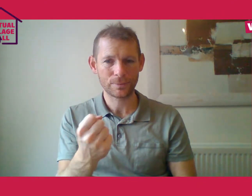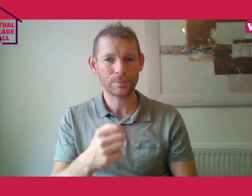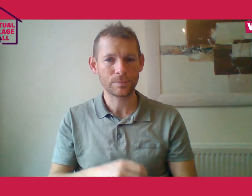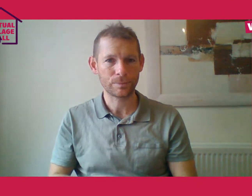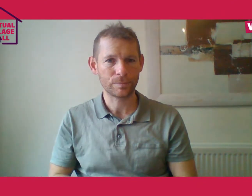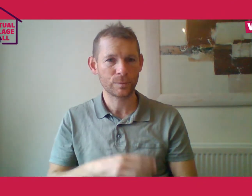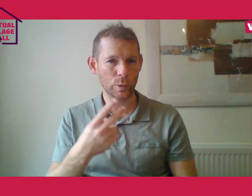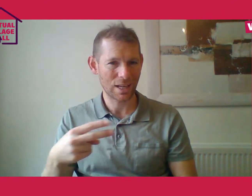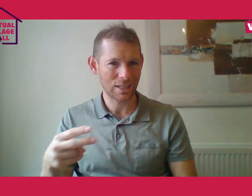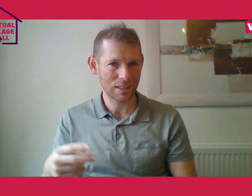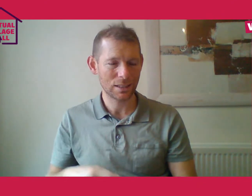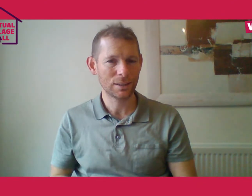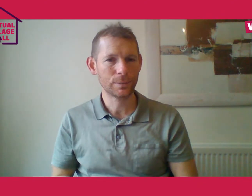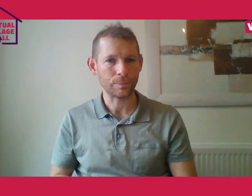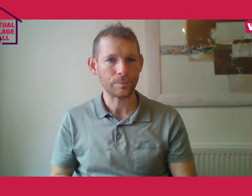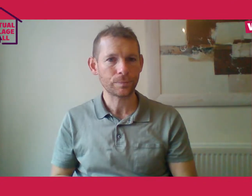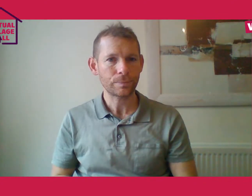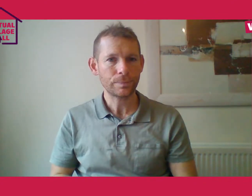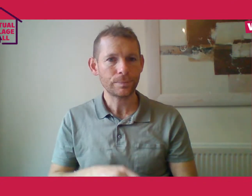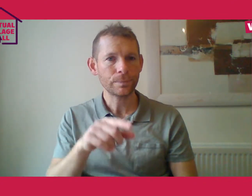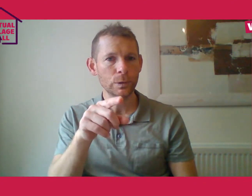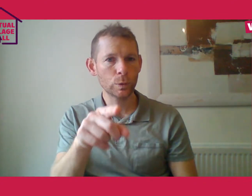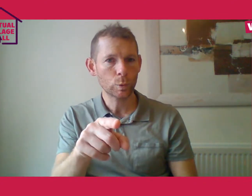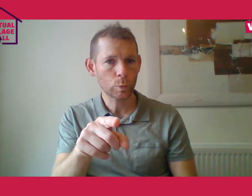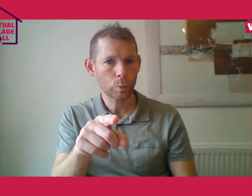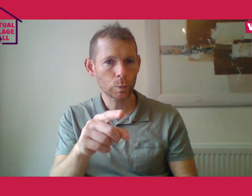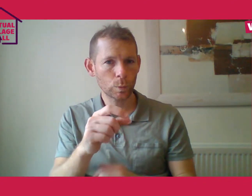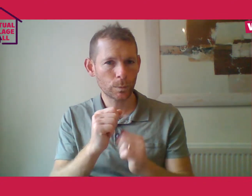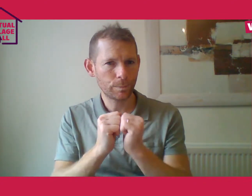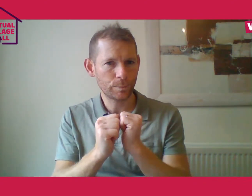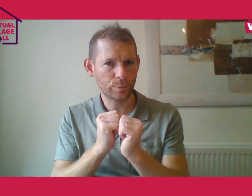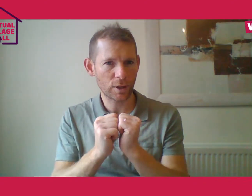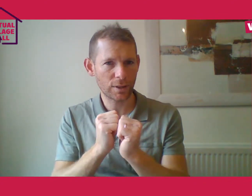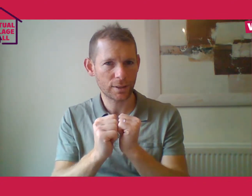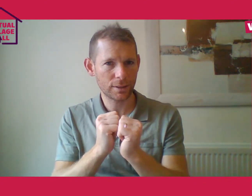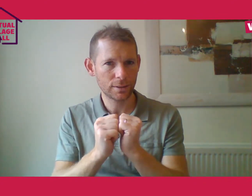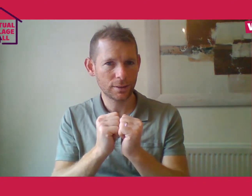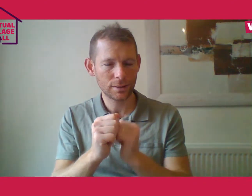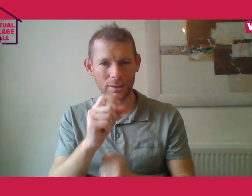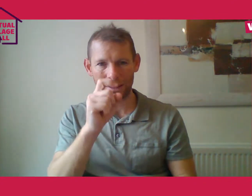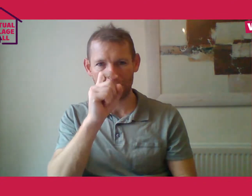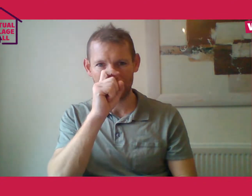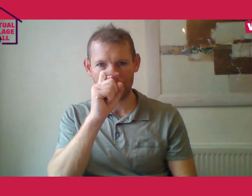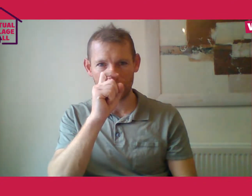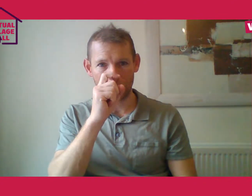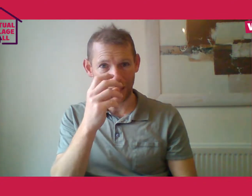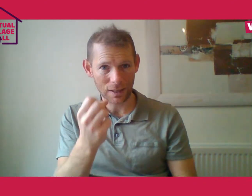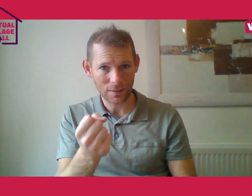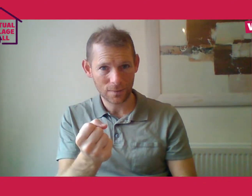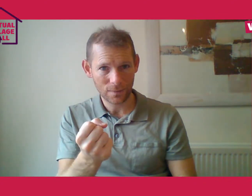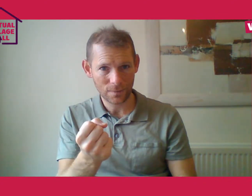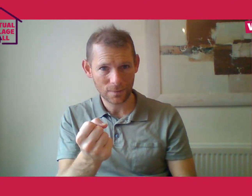for have. So in BSL, let's do it again. It's you, brother, sisters,